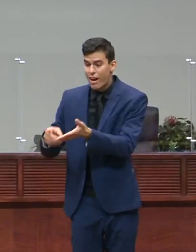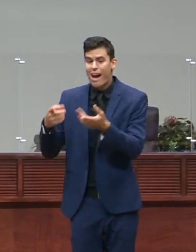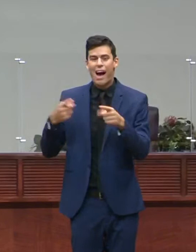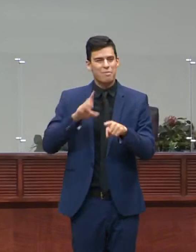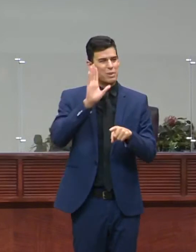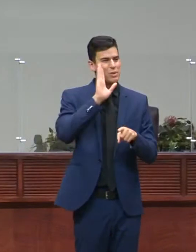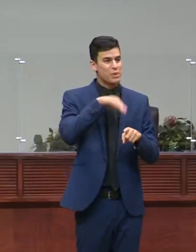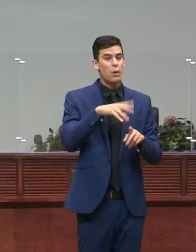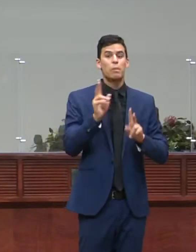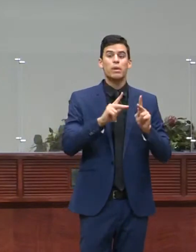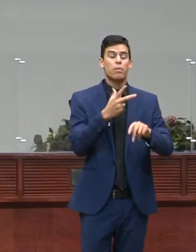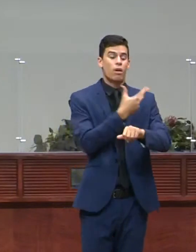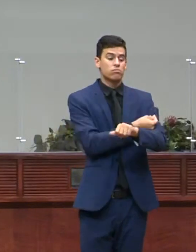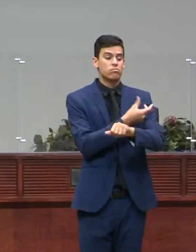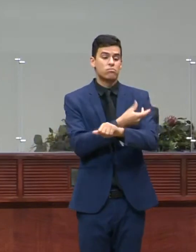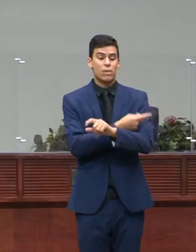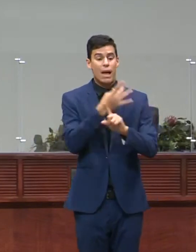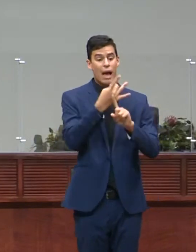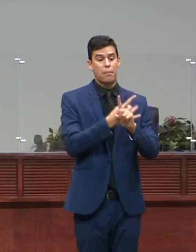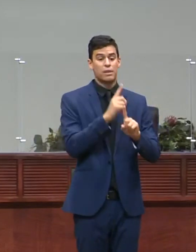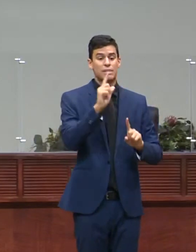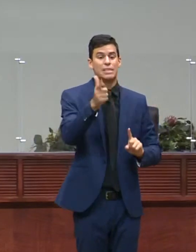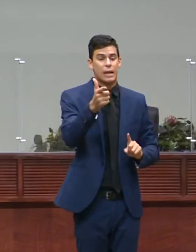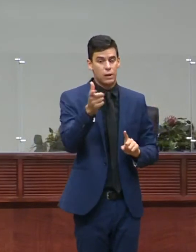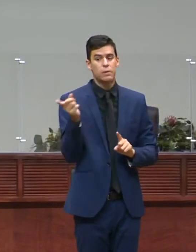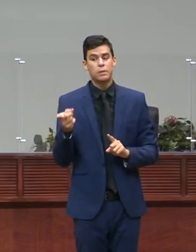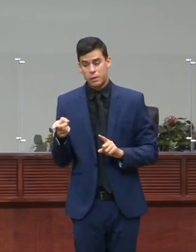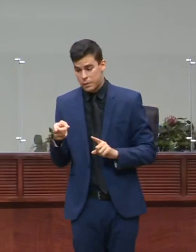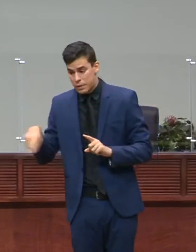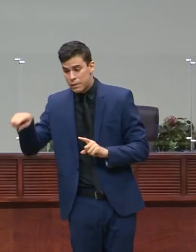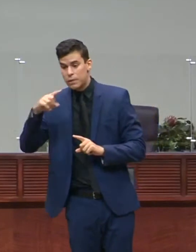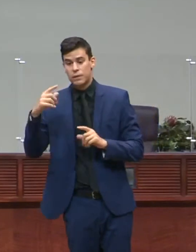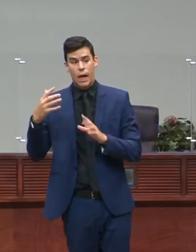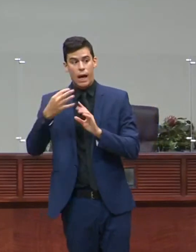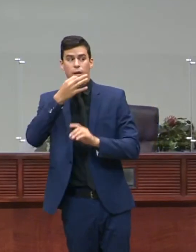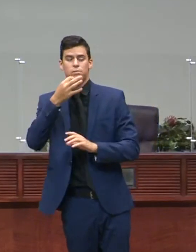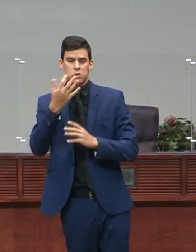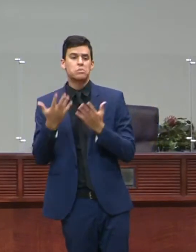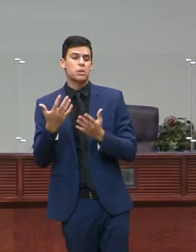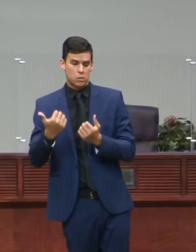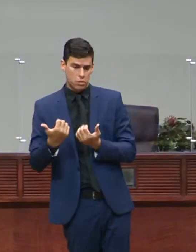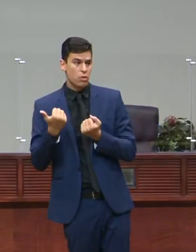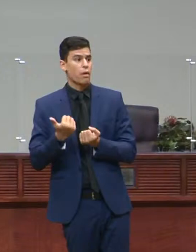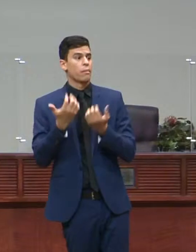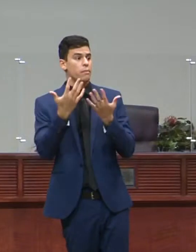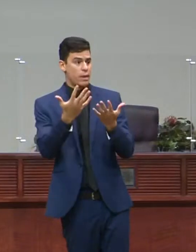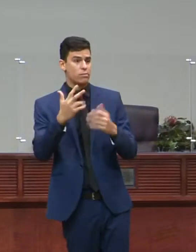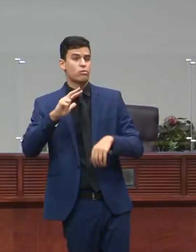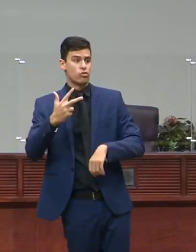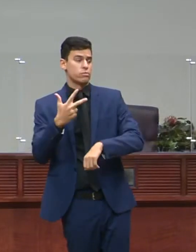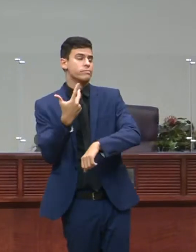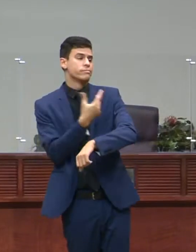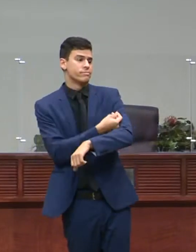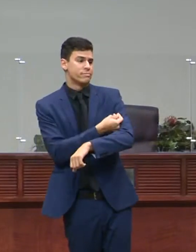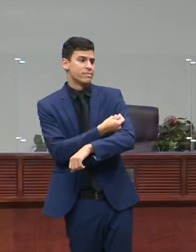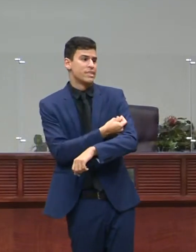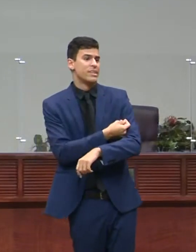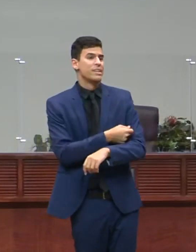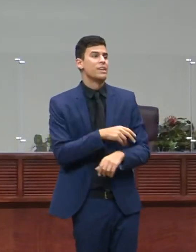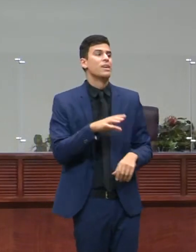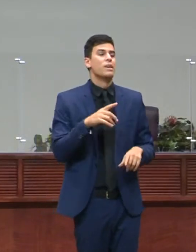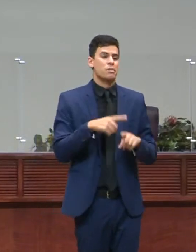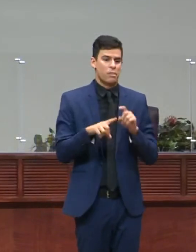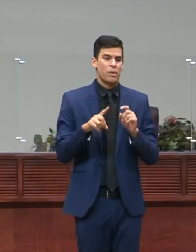they are recommending the booster be provided. So we got to get past the first